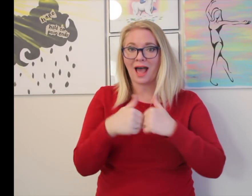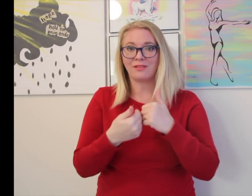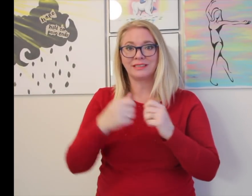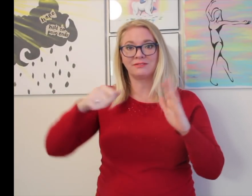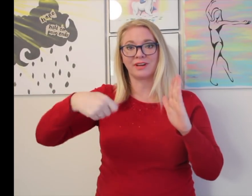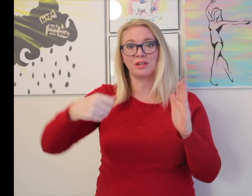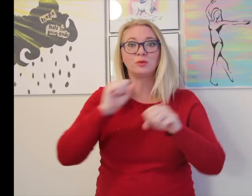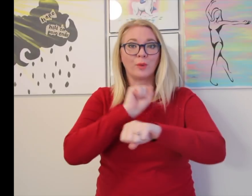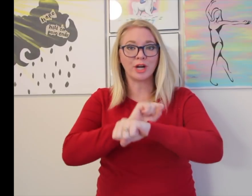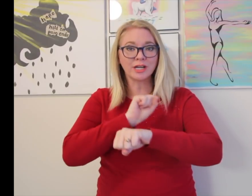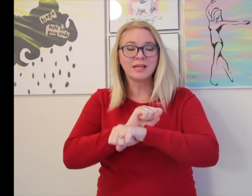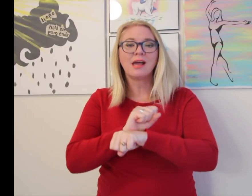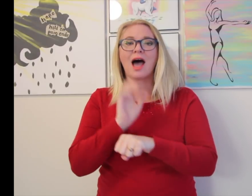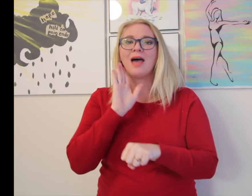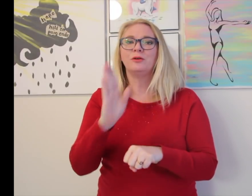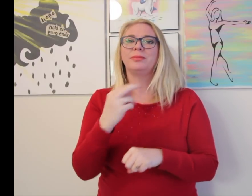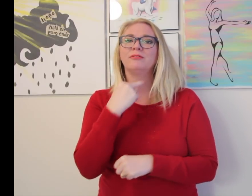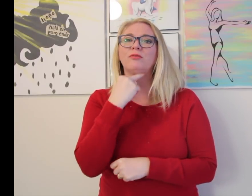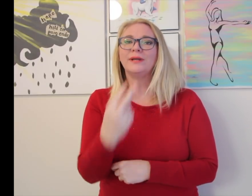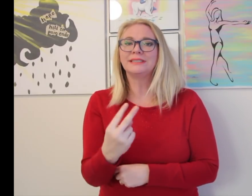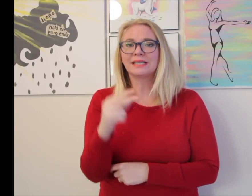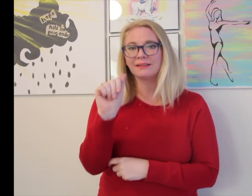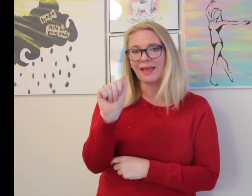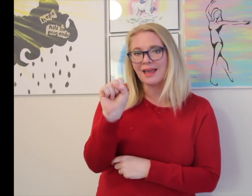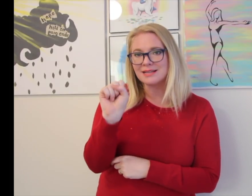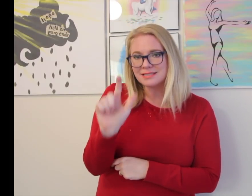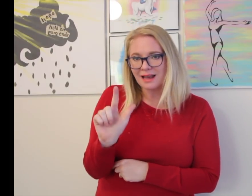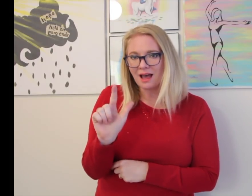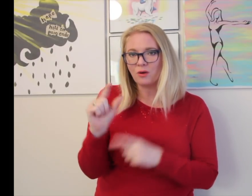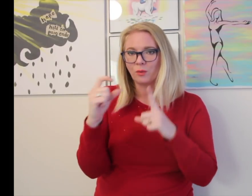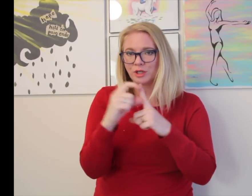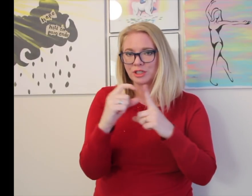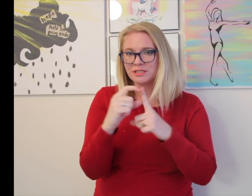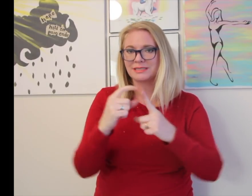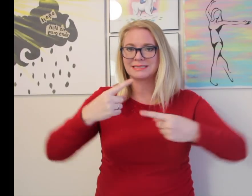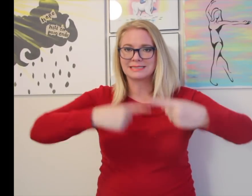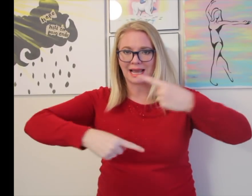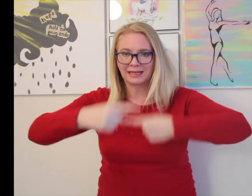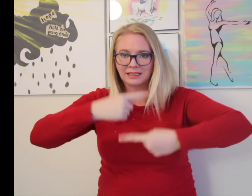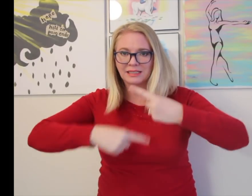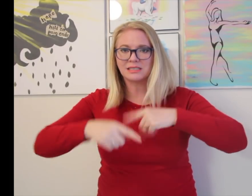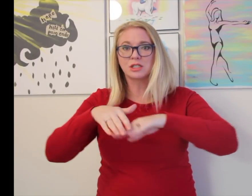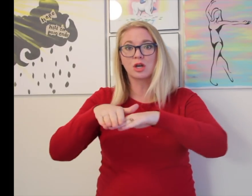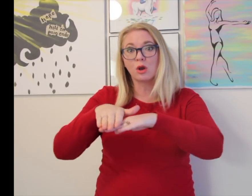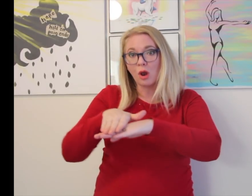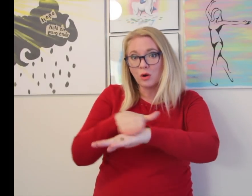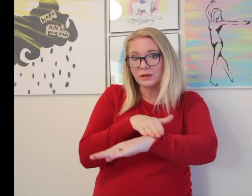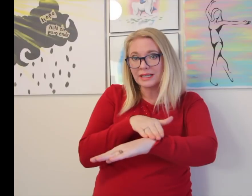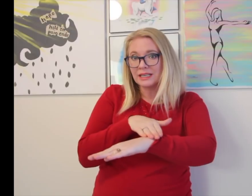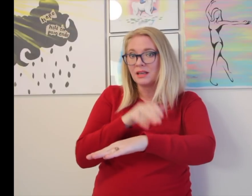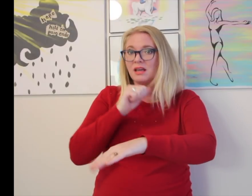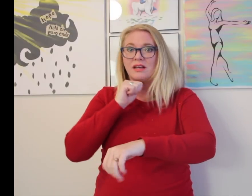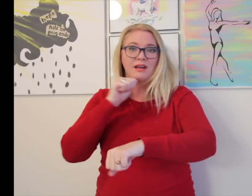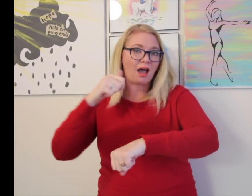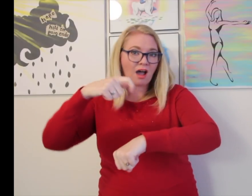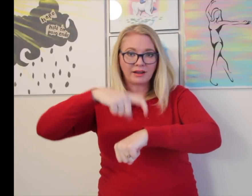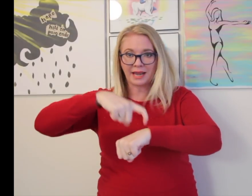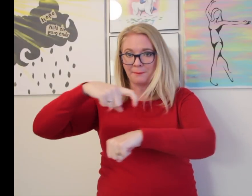how these videos work, I will be voicing the ASL words, signing it slowly, not on